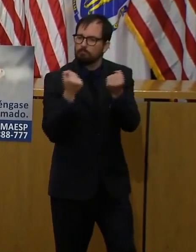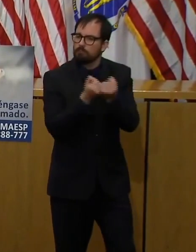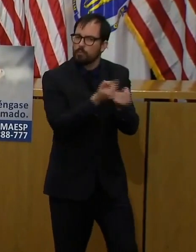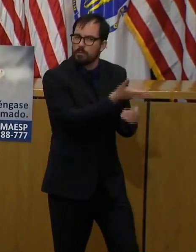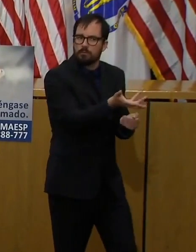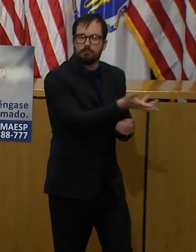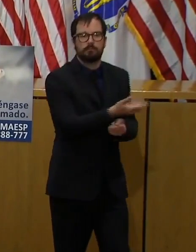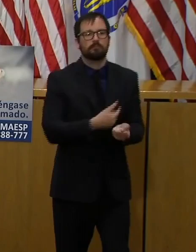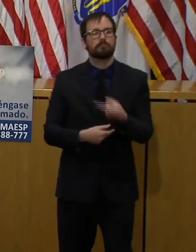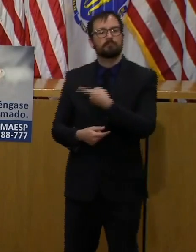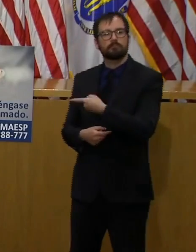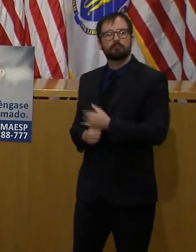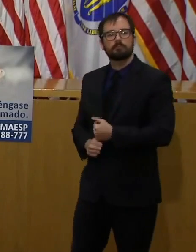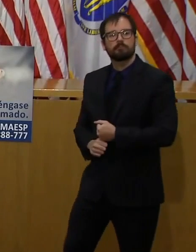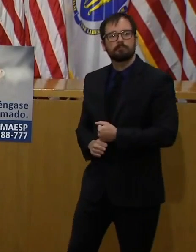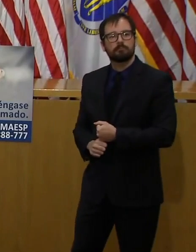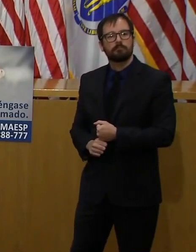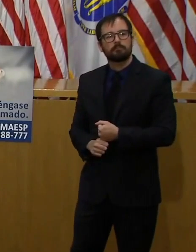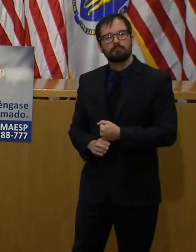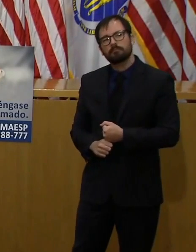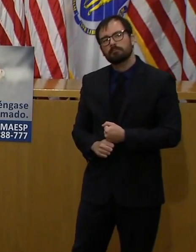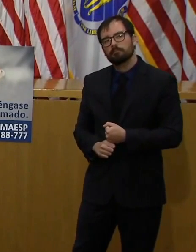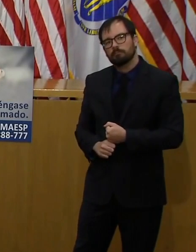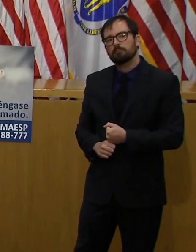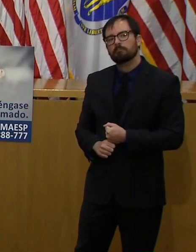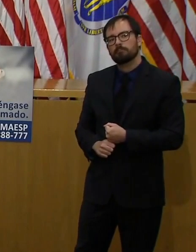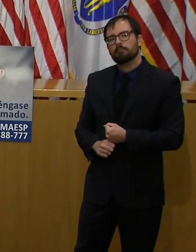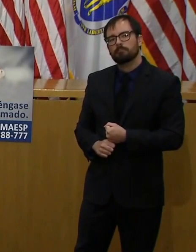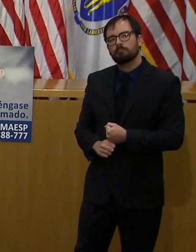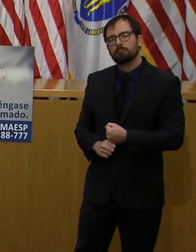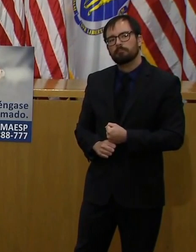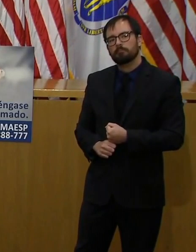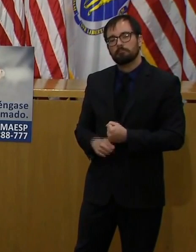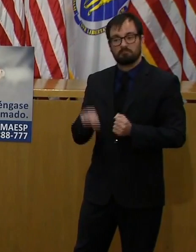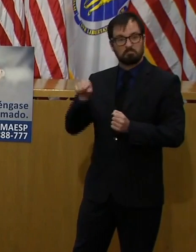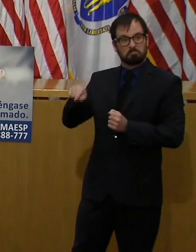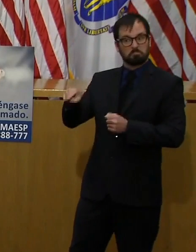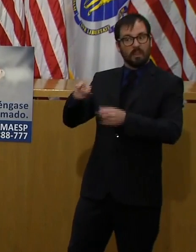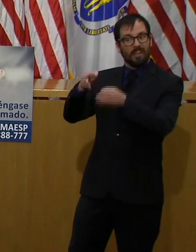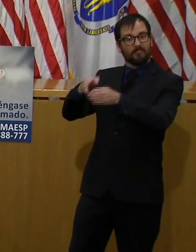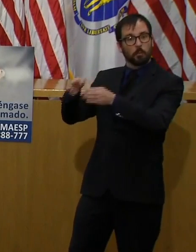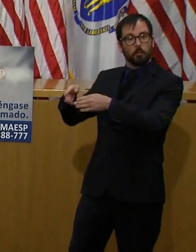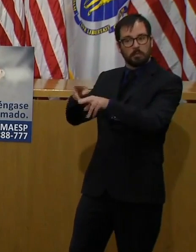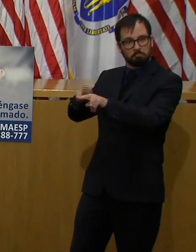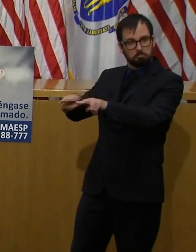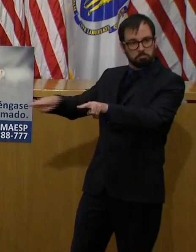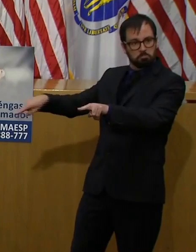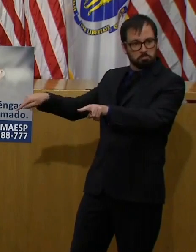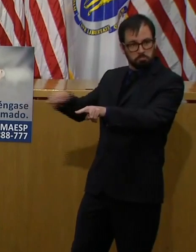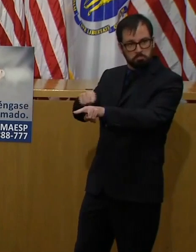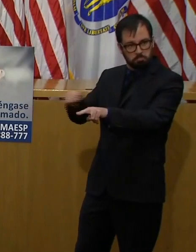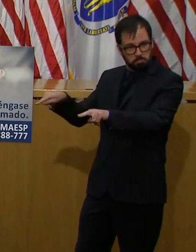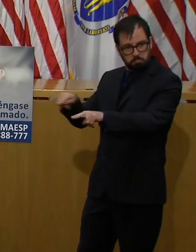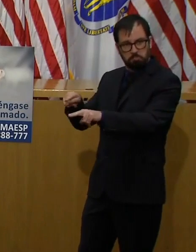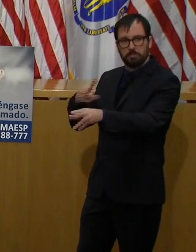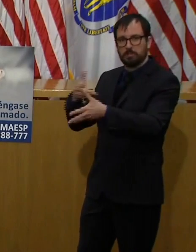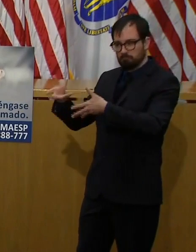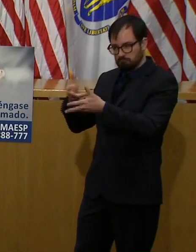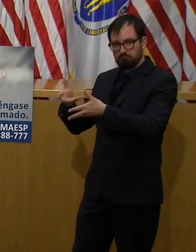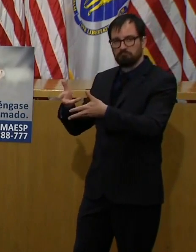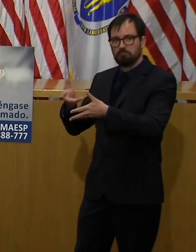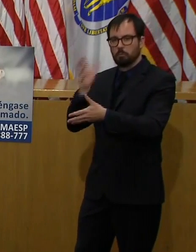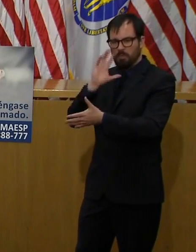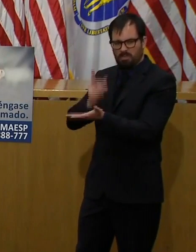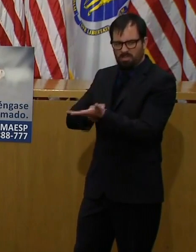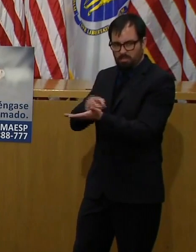know, in the individual shelters, because there's, particularly if you know some of the shelters, there's the ability to have social